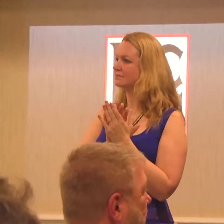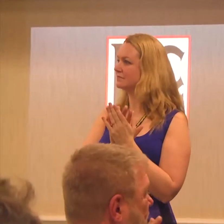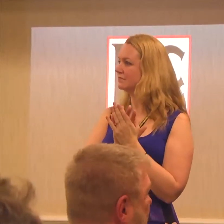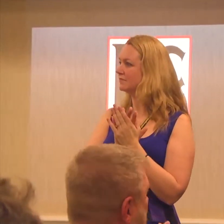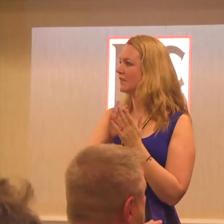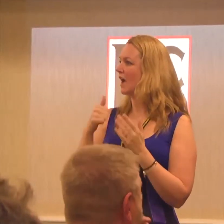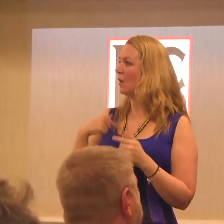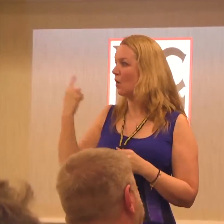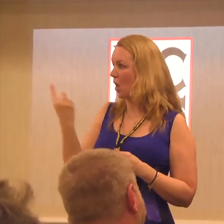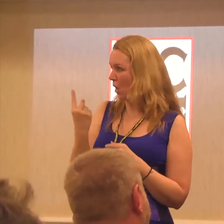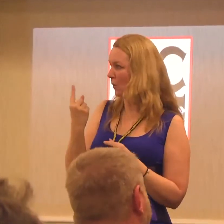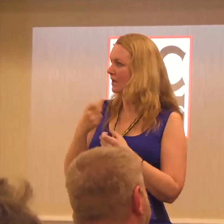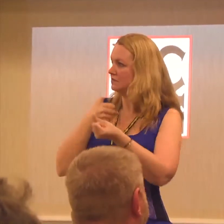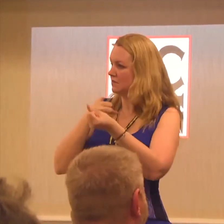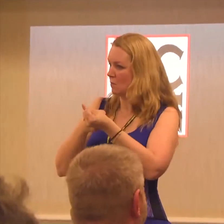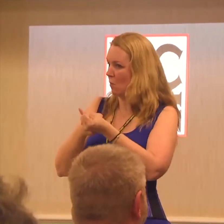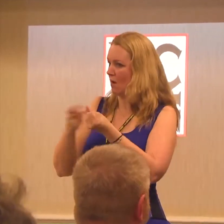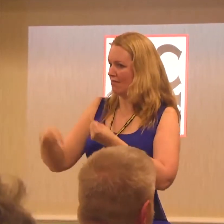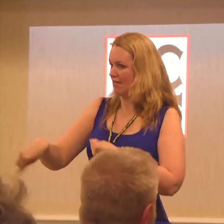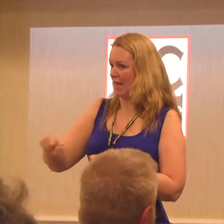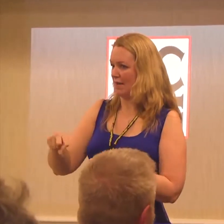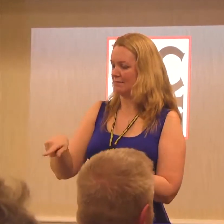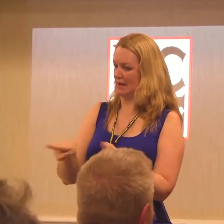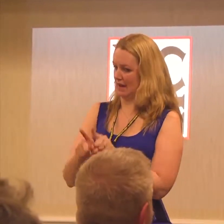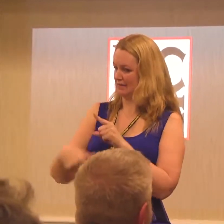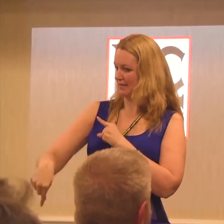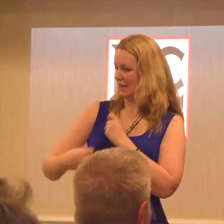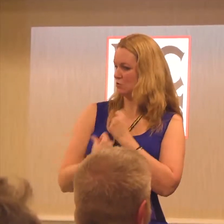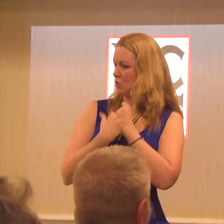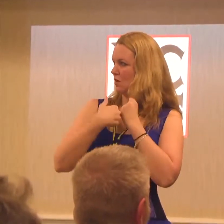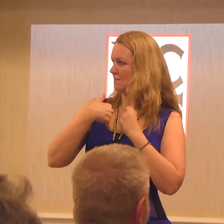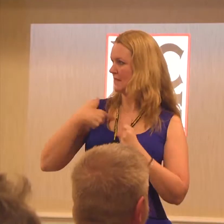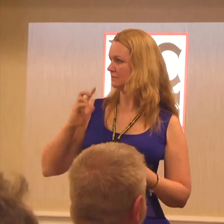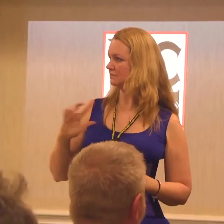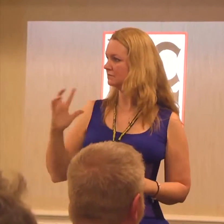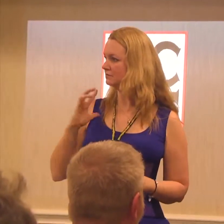I will always be there for them, just as they were for me.